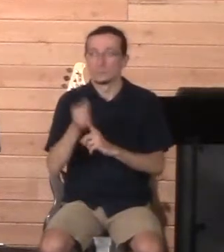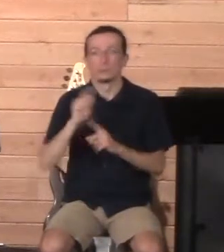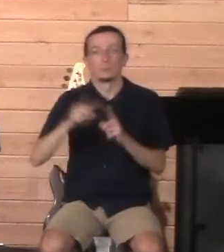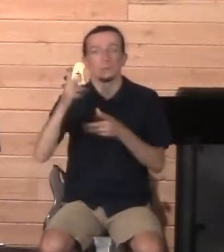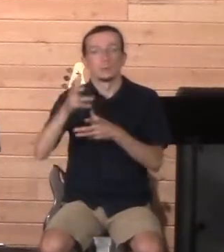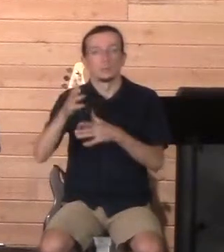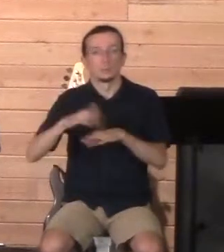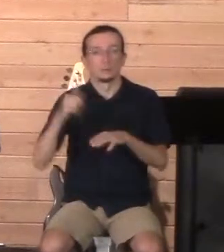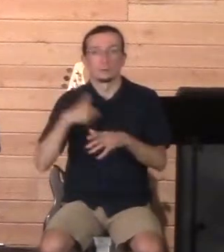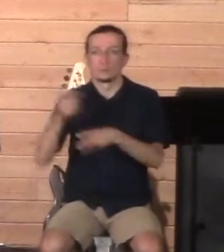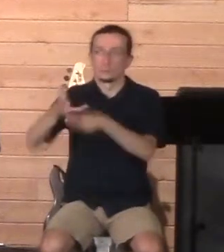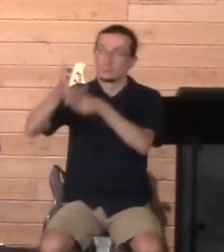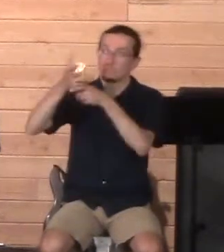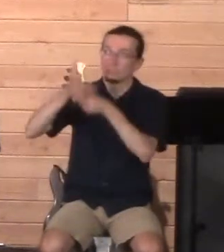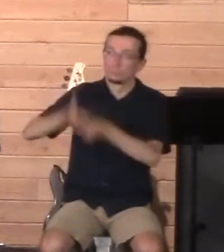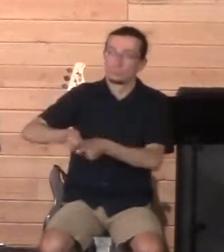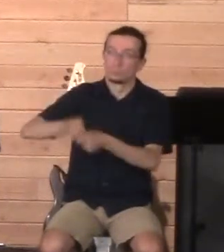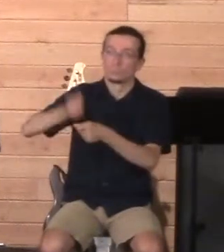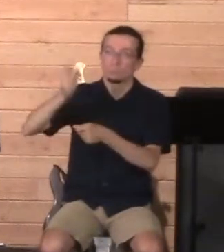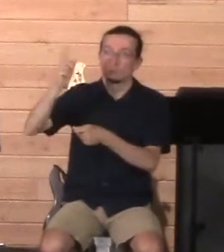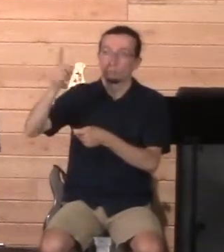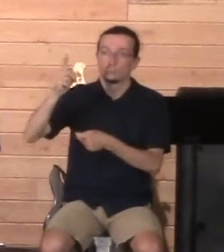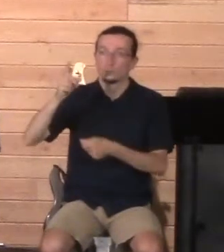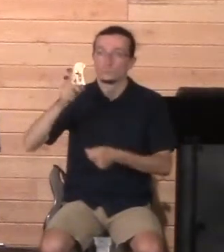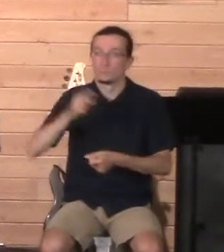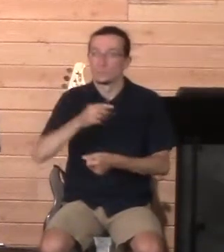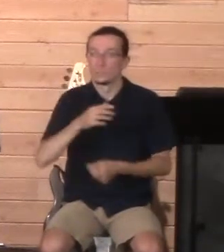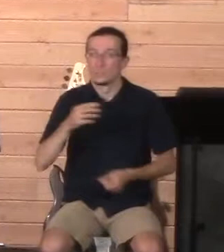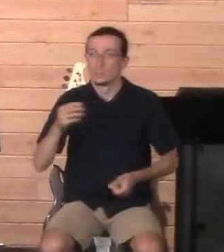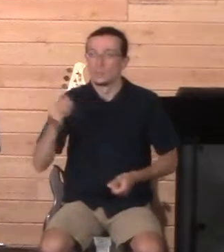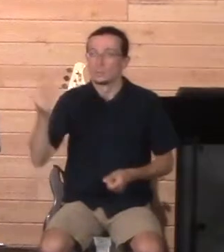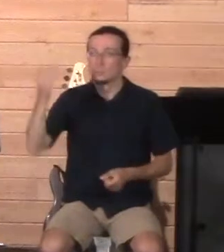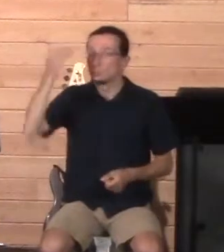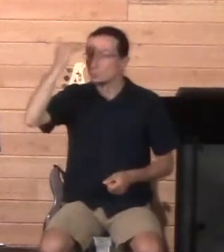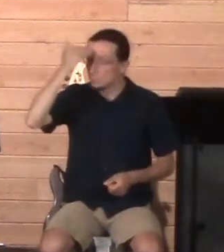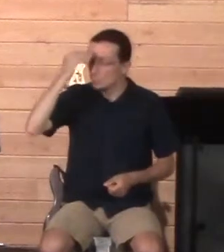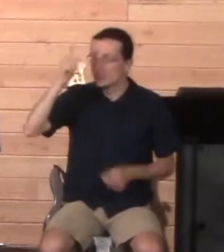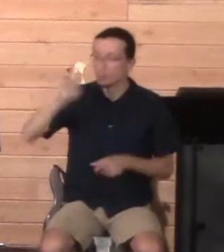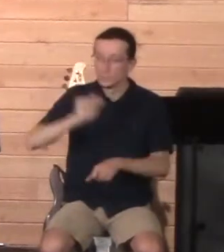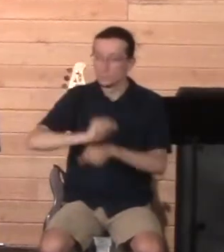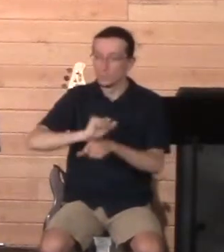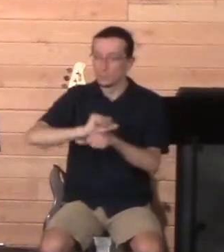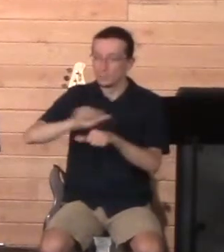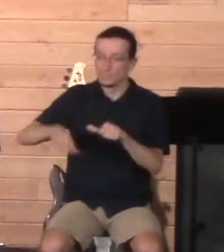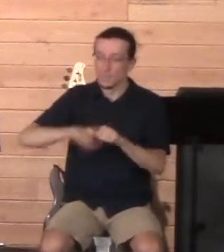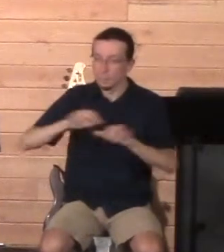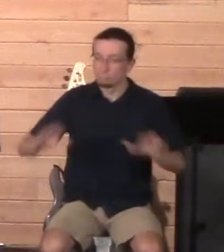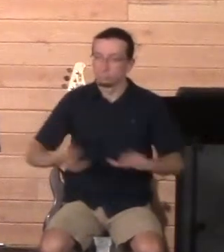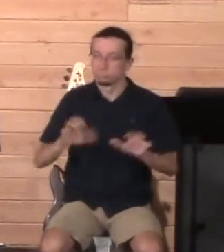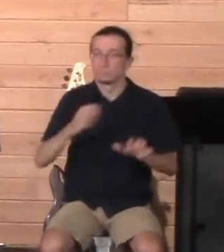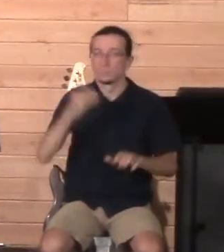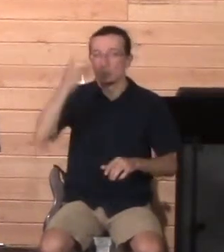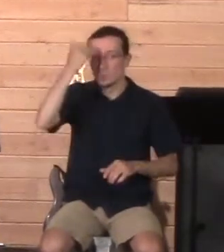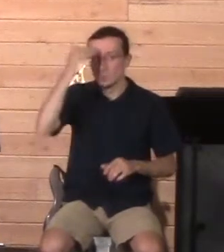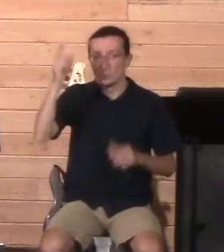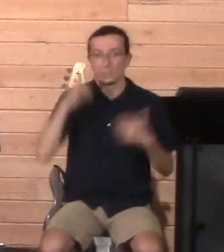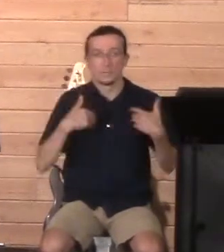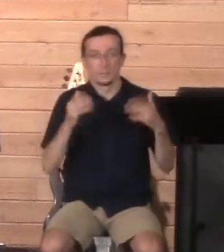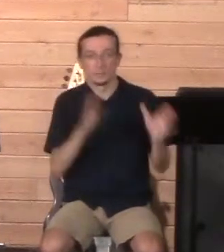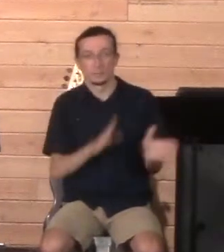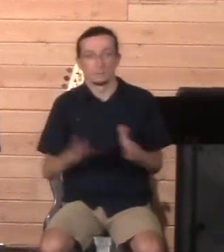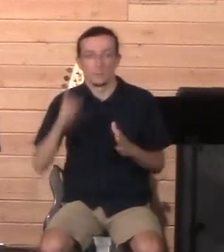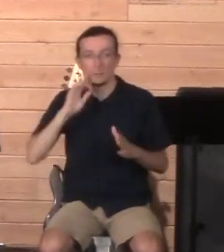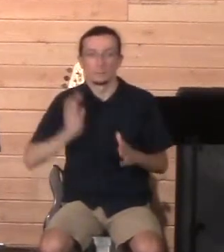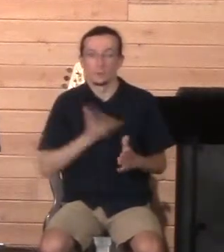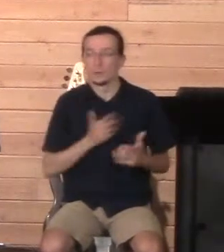in Him, our confidence in Him, and to know that He's working behind the scenes and know that He has a plan for our life.